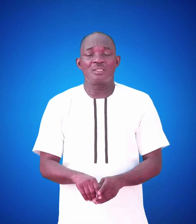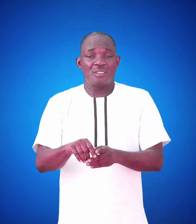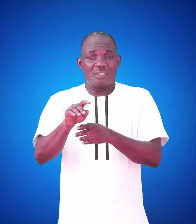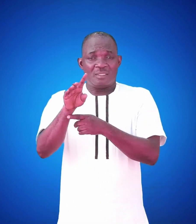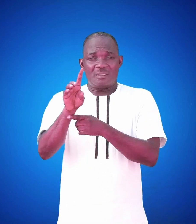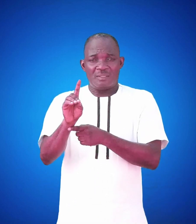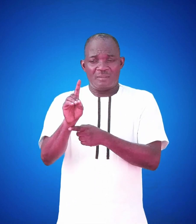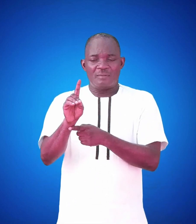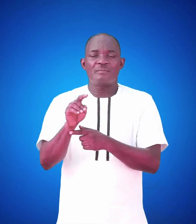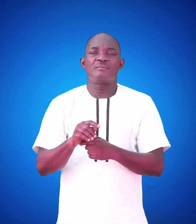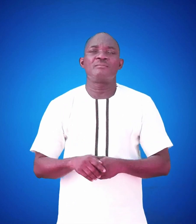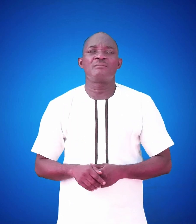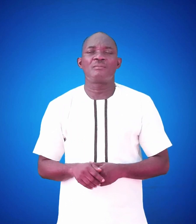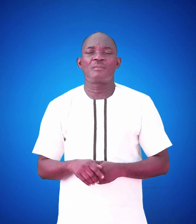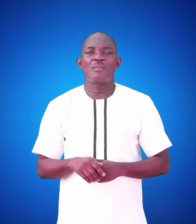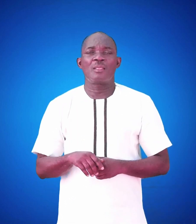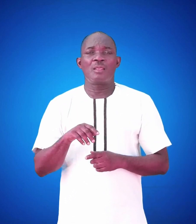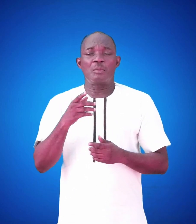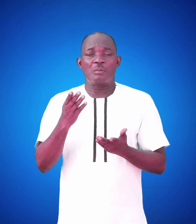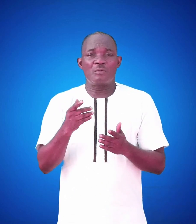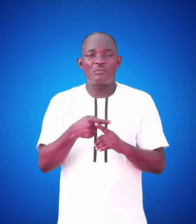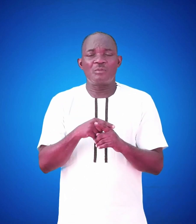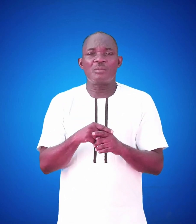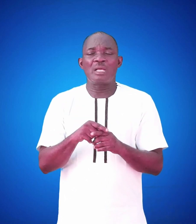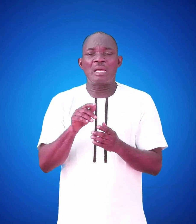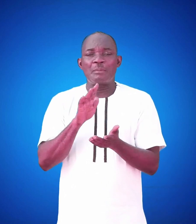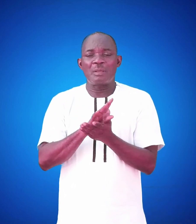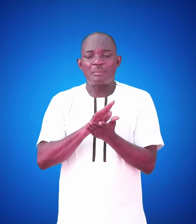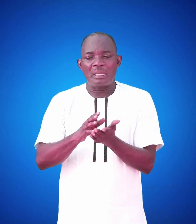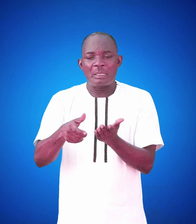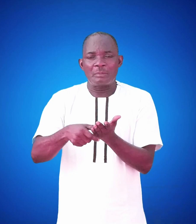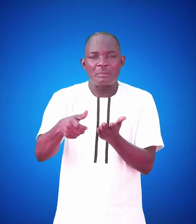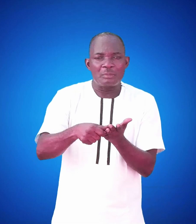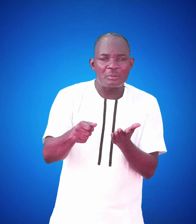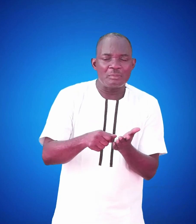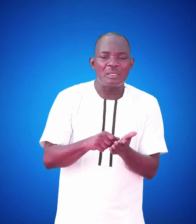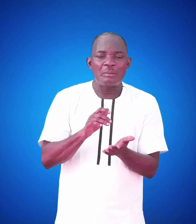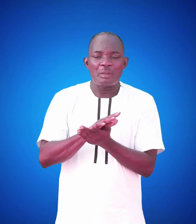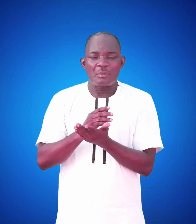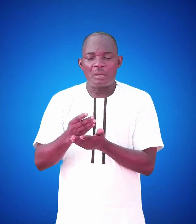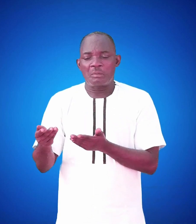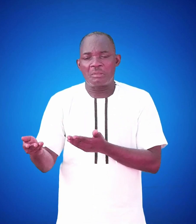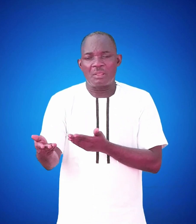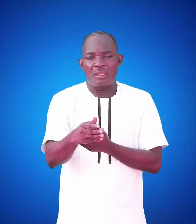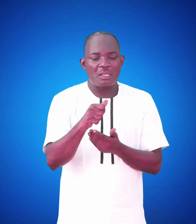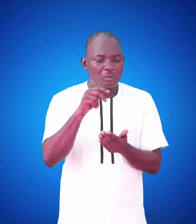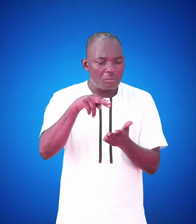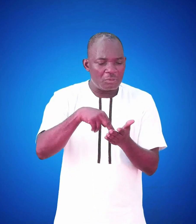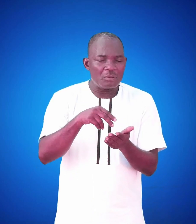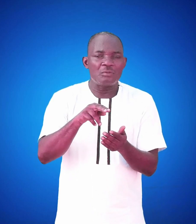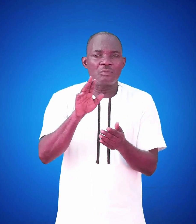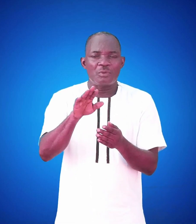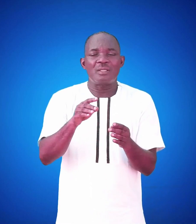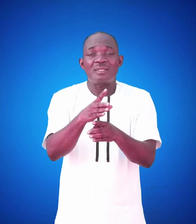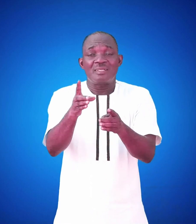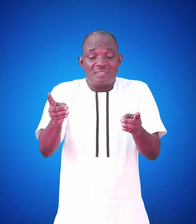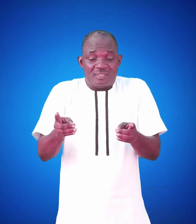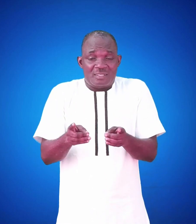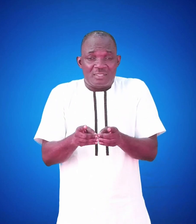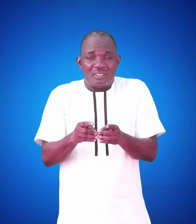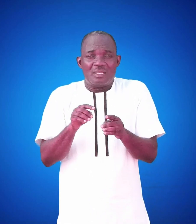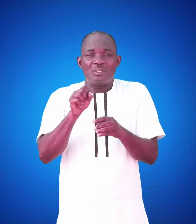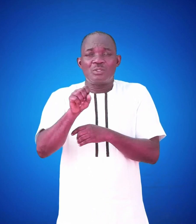D. From our leaflets and fact sheets available from your